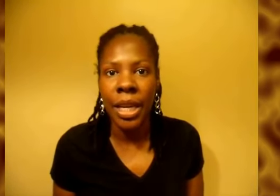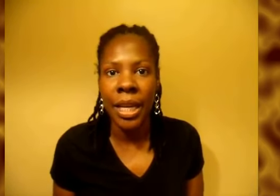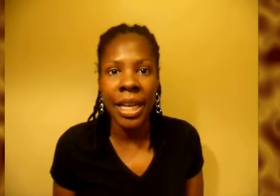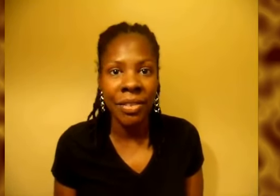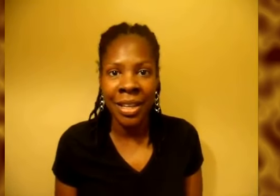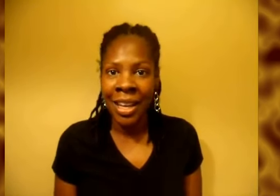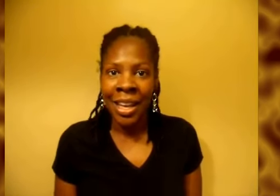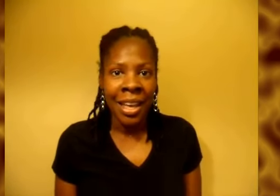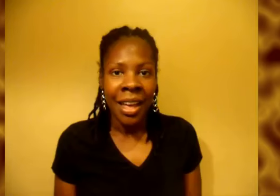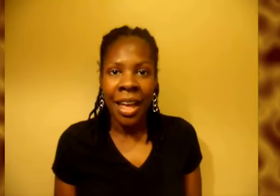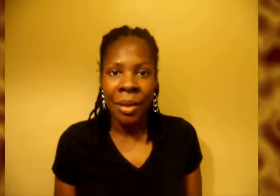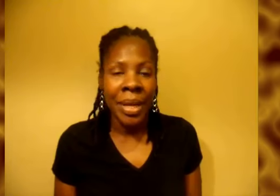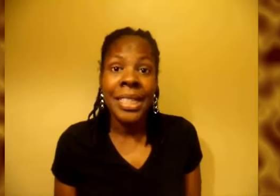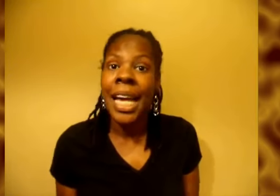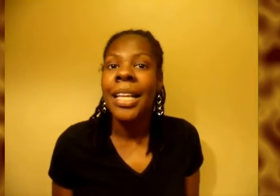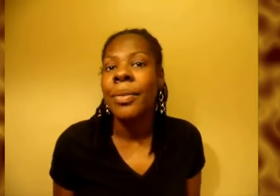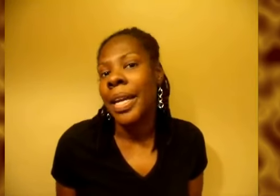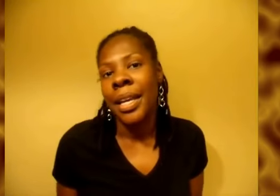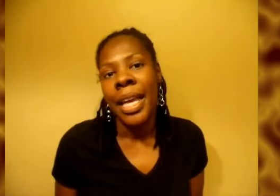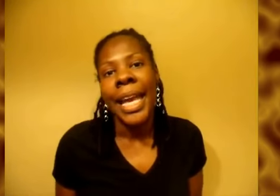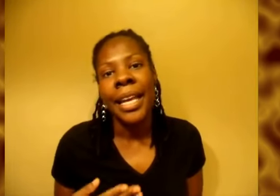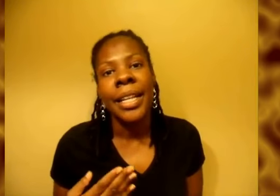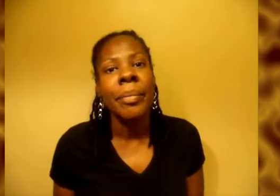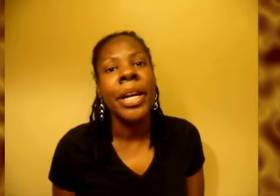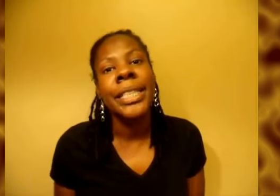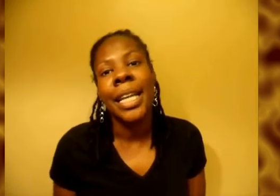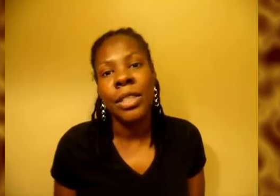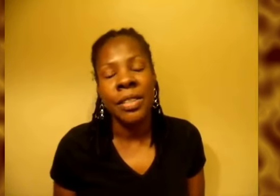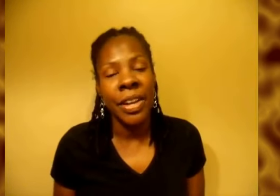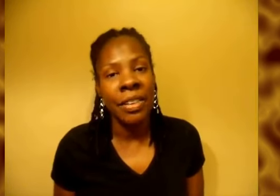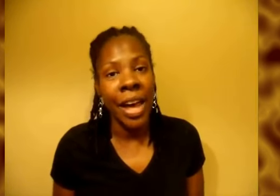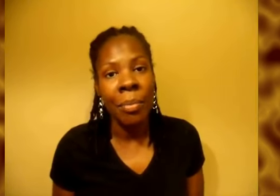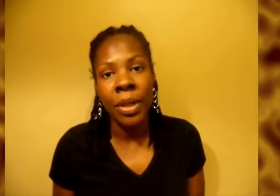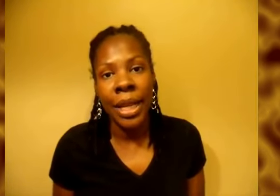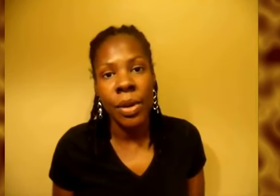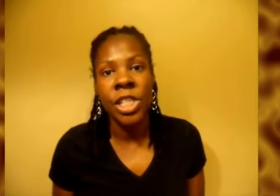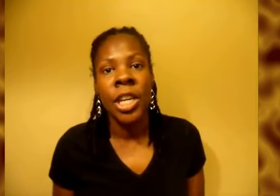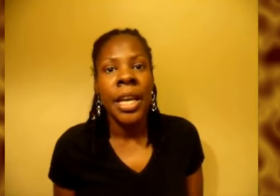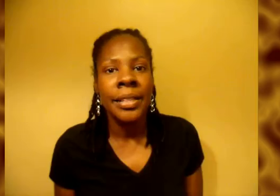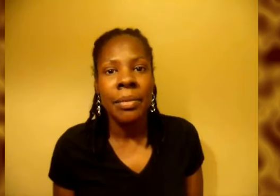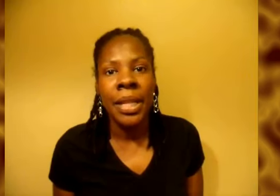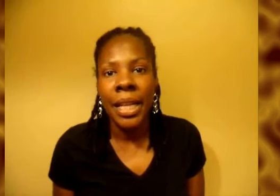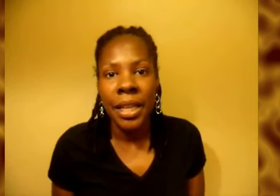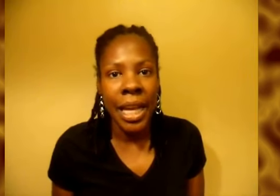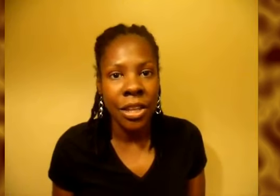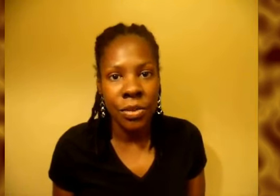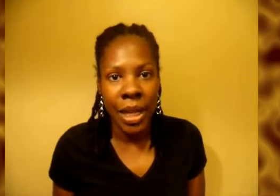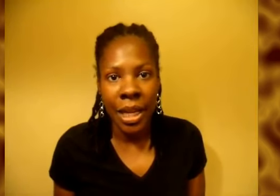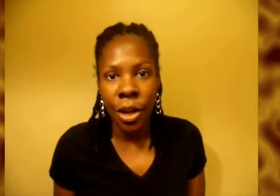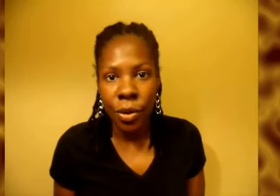kid, even in a silent way. And American Sign Language is a very viable language. It's something they can use when they get